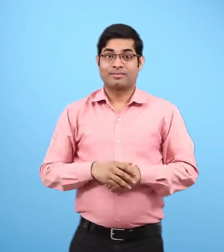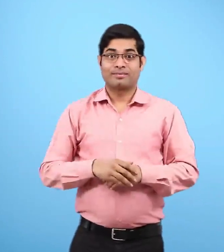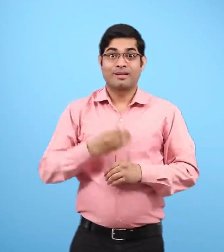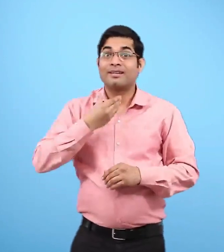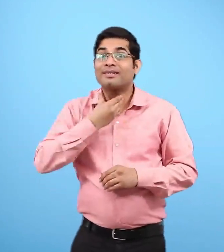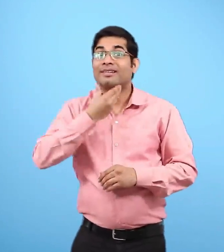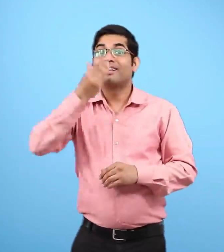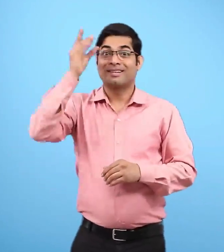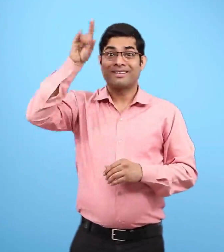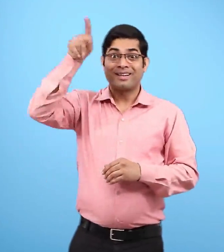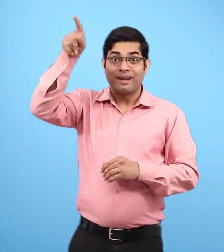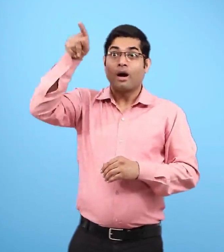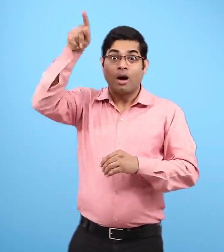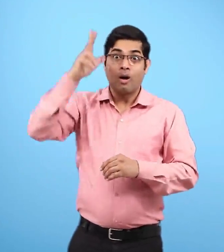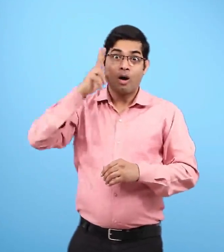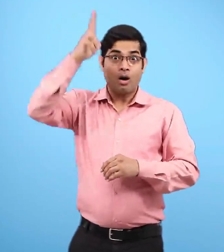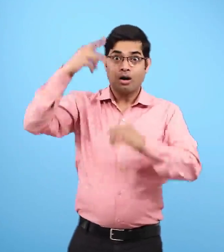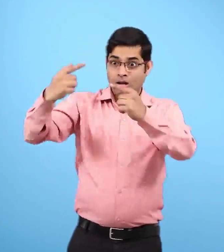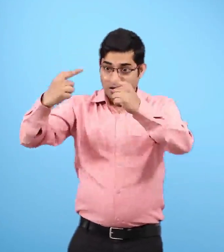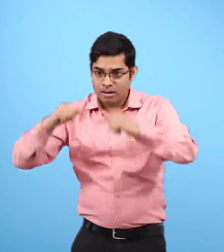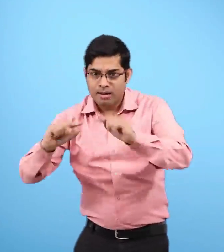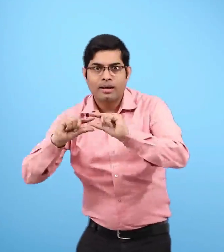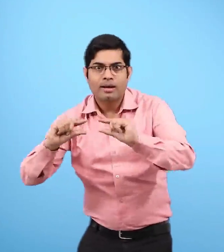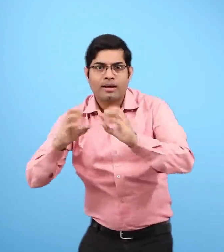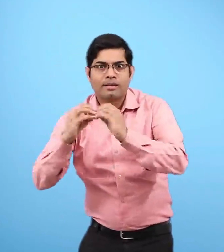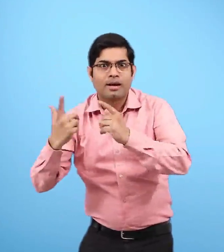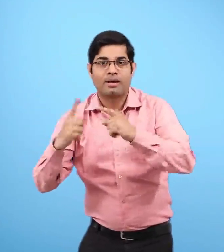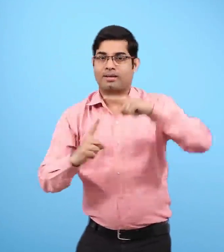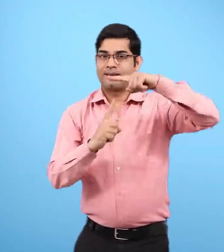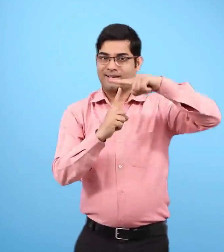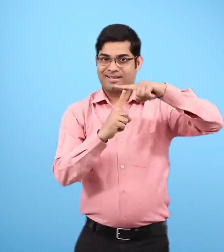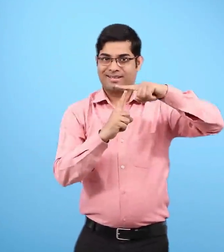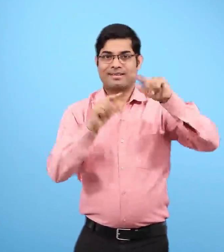The word taller is written beneath the adult giraffe.